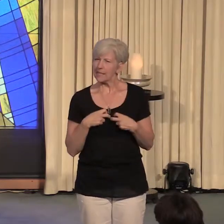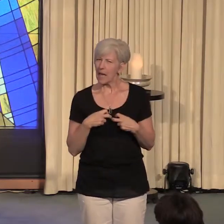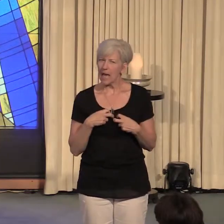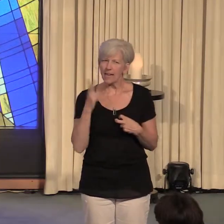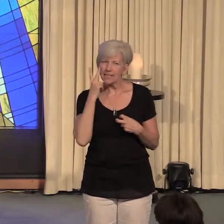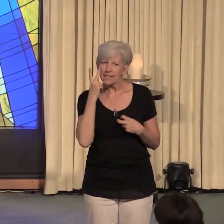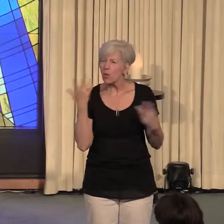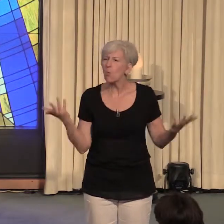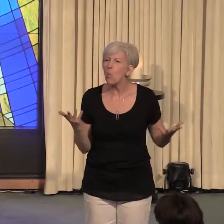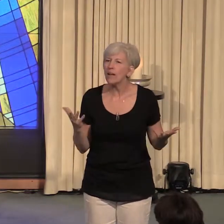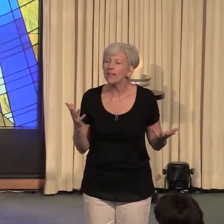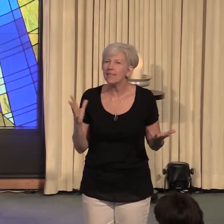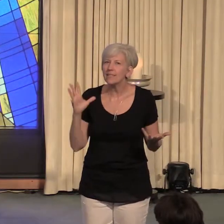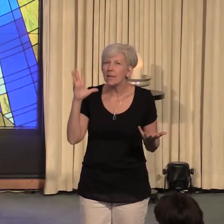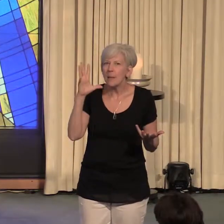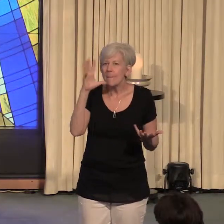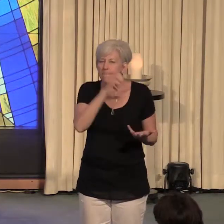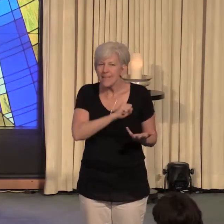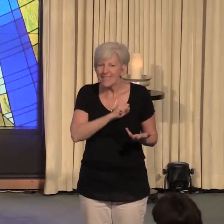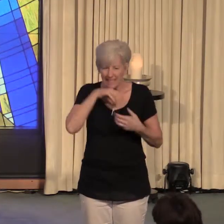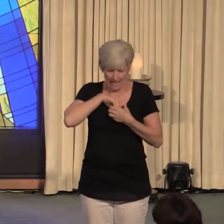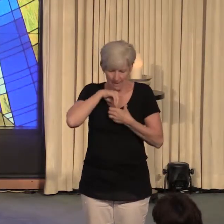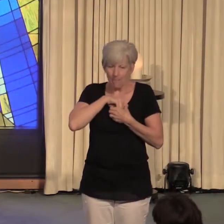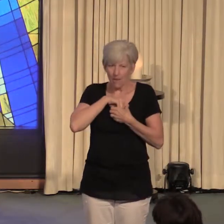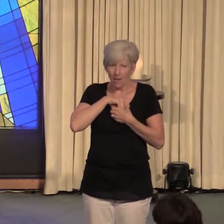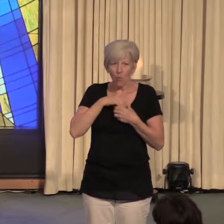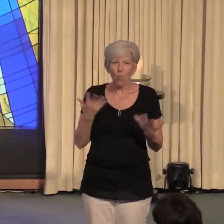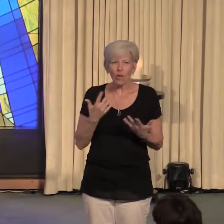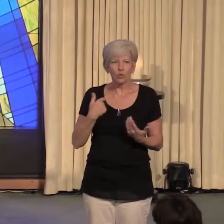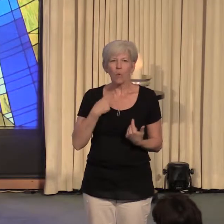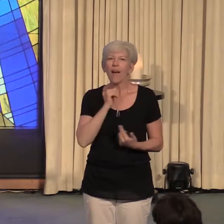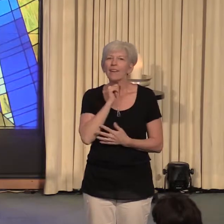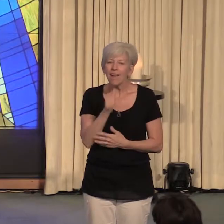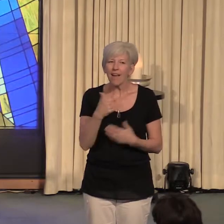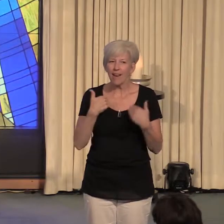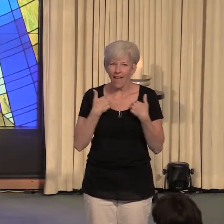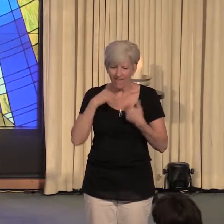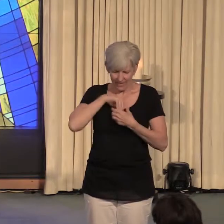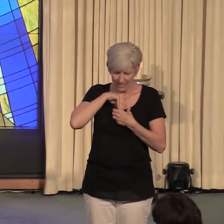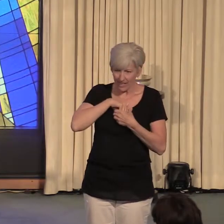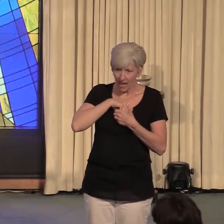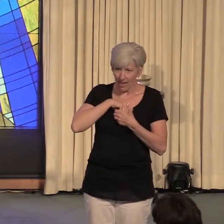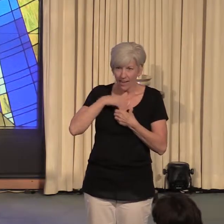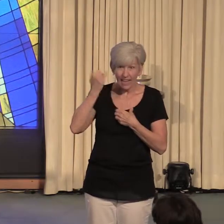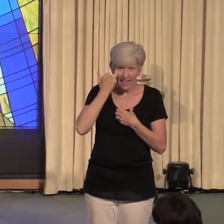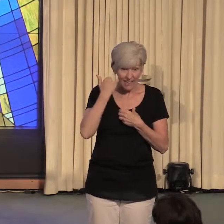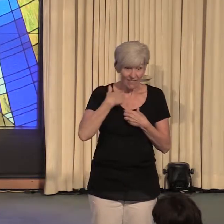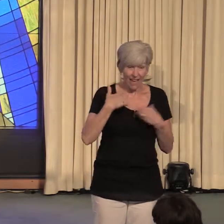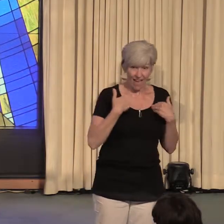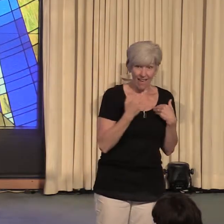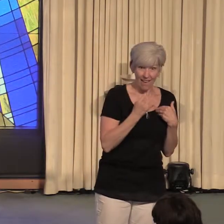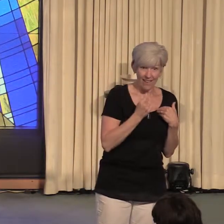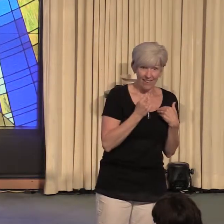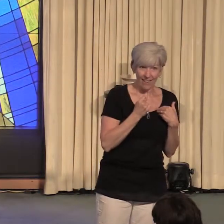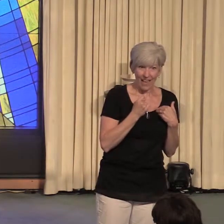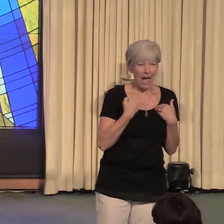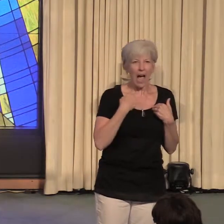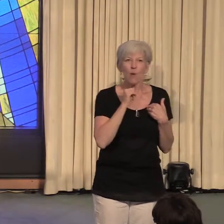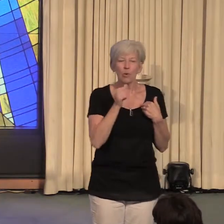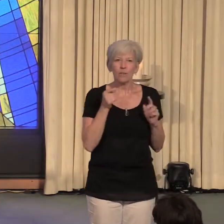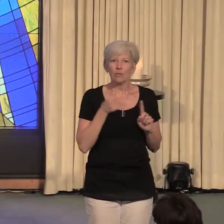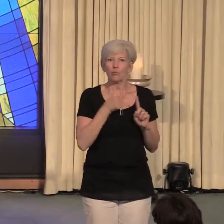that's missing in me? What is it that I don't have right now that if I had that, this wouldn't trigger me? I'd